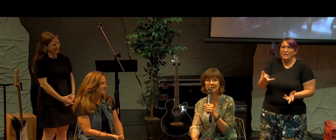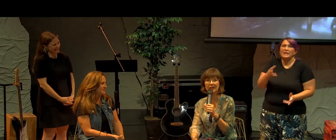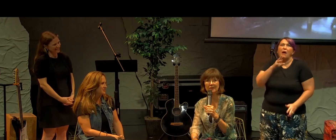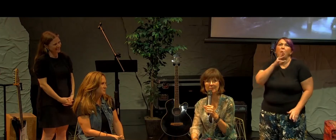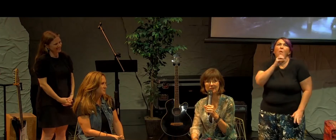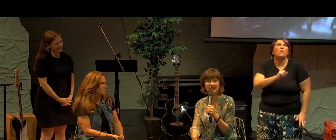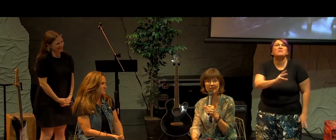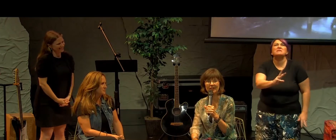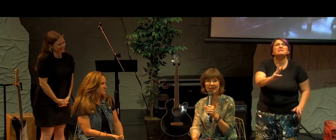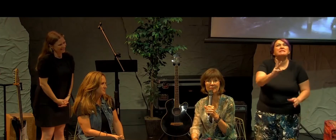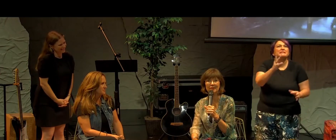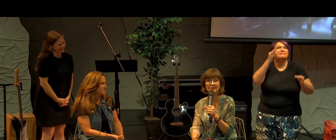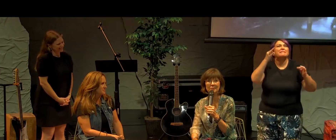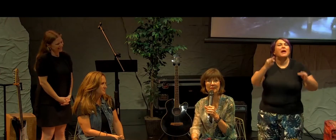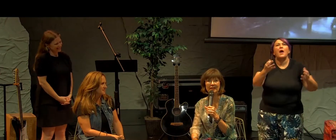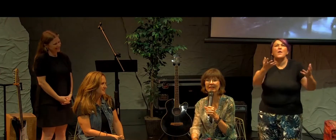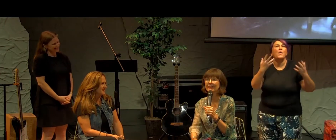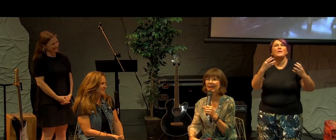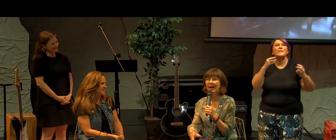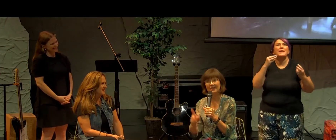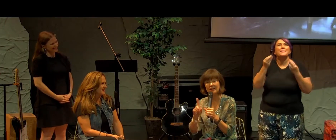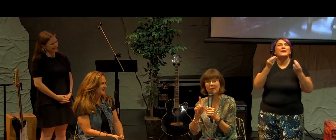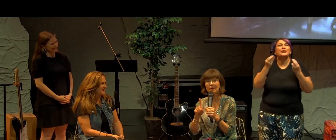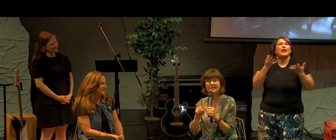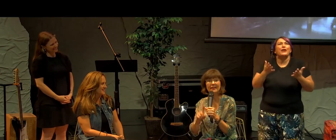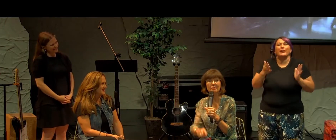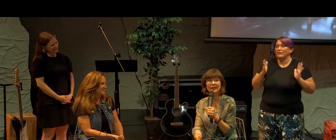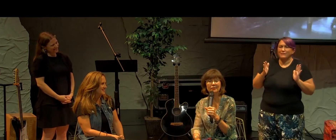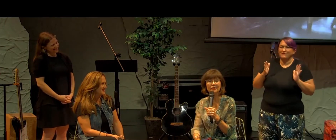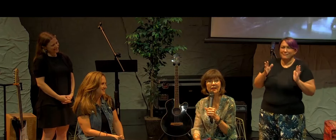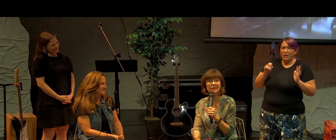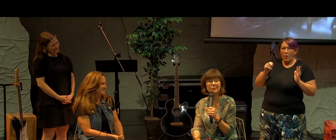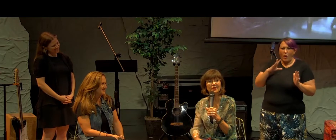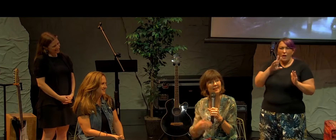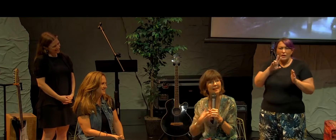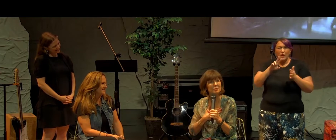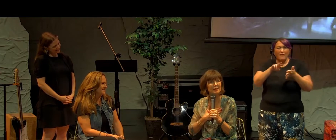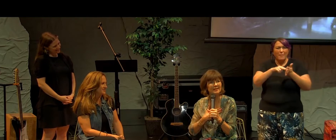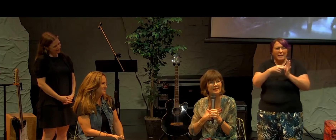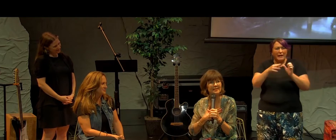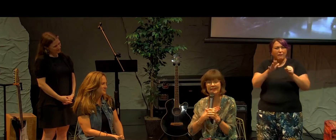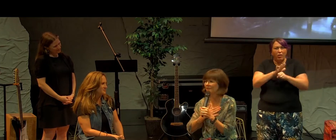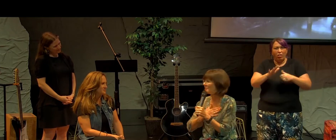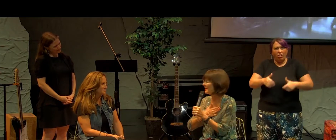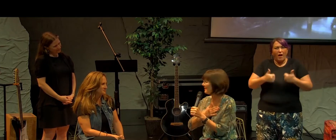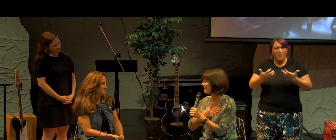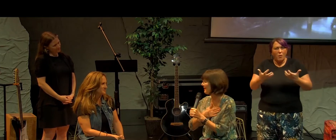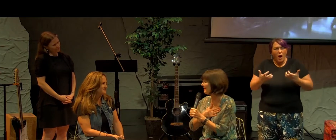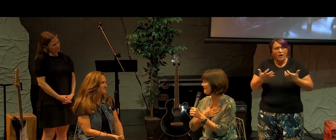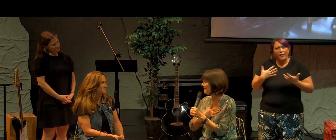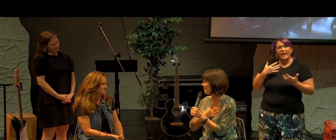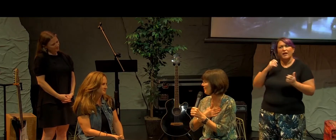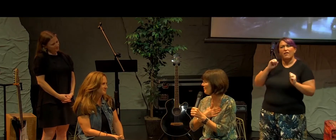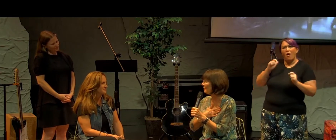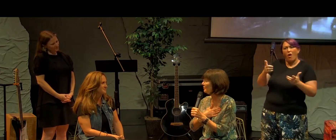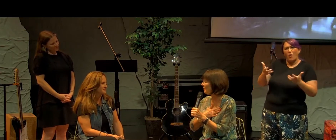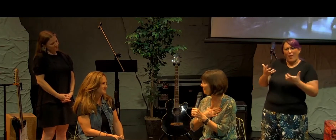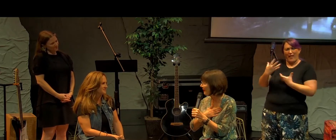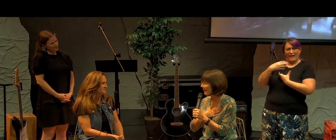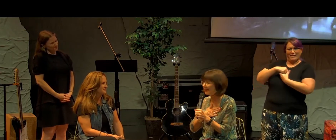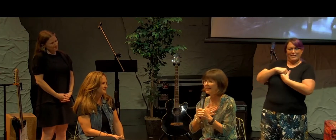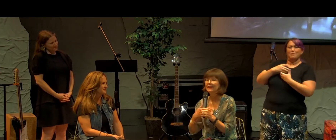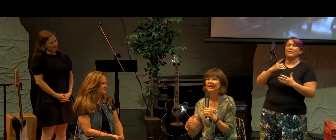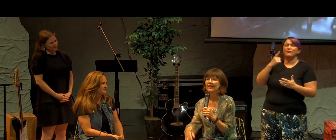of becoming a missionary. I wanted to have a meaningful life, which I think everybody does. I think everybody's got that somewhere. But with